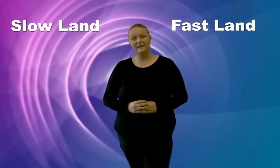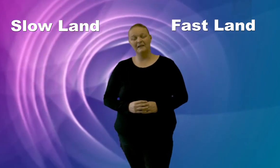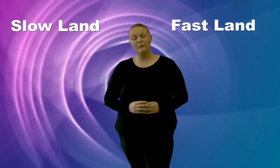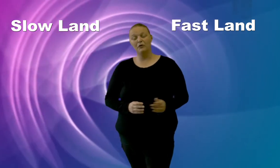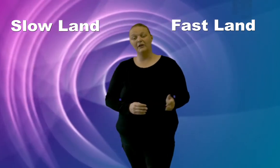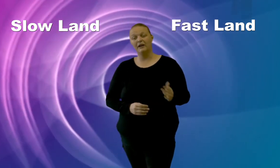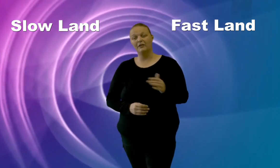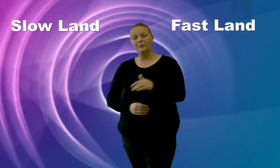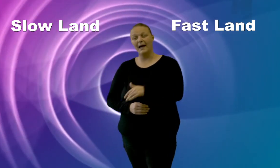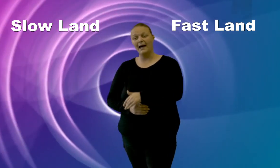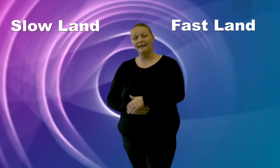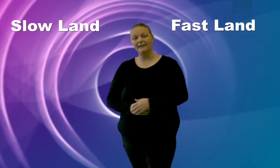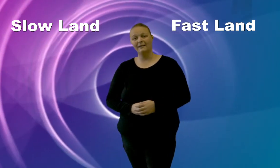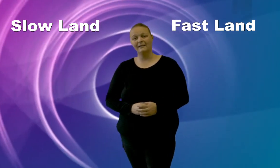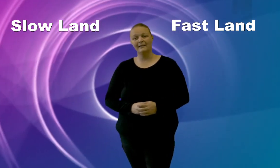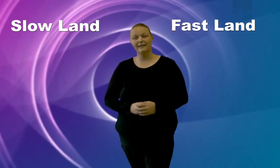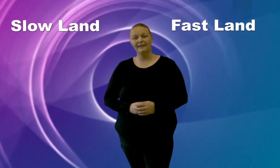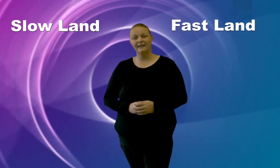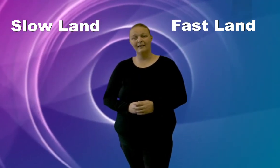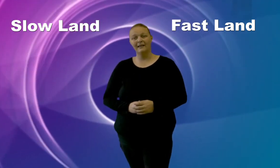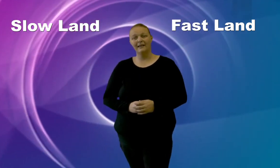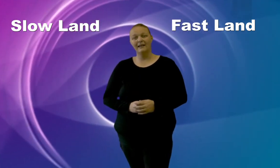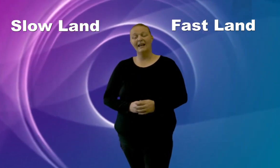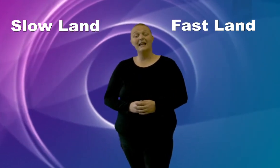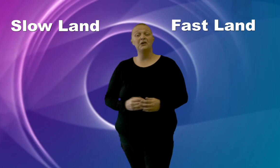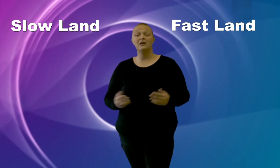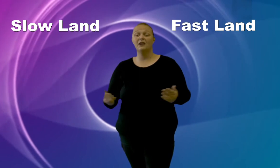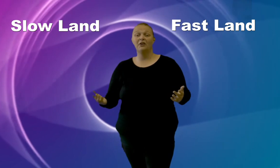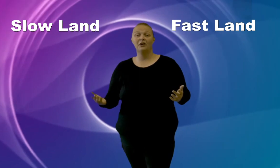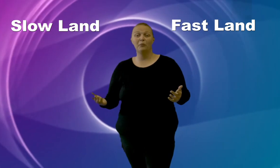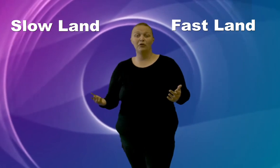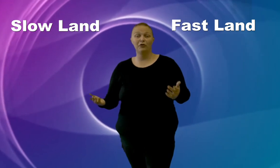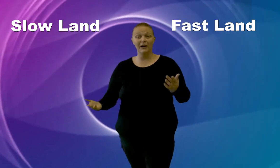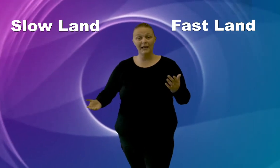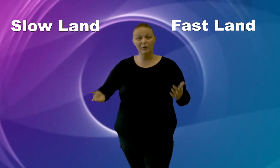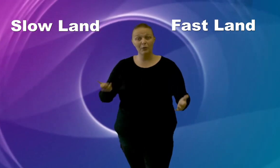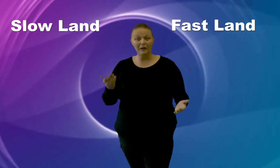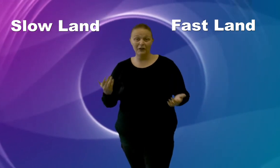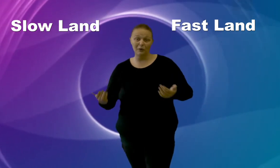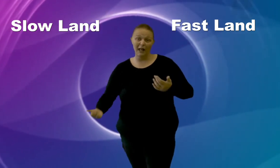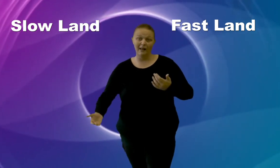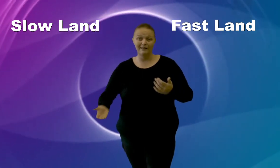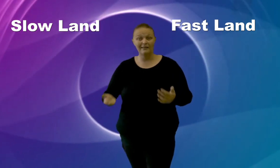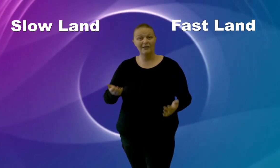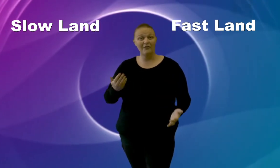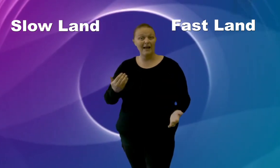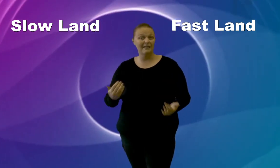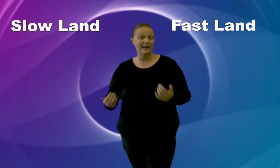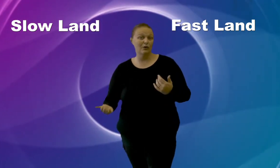Now move your character back. And now your character can move freely between the two lands, fast land or